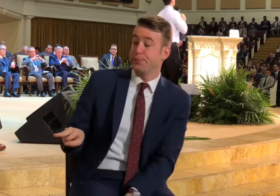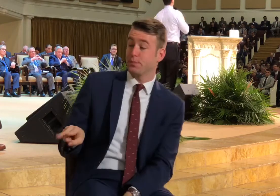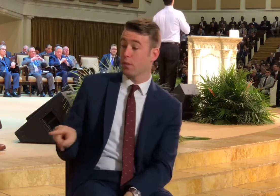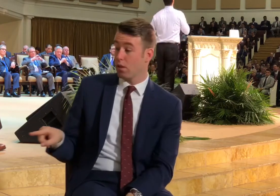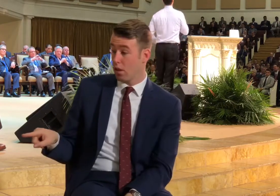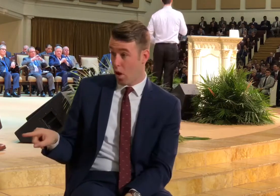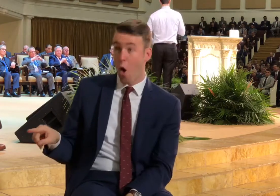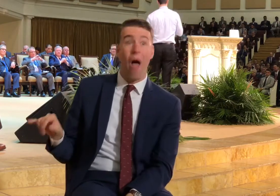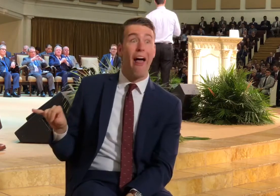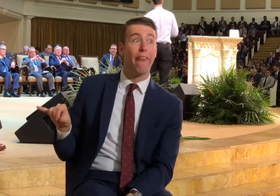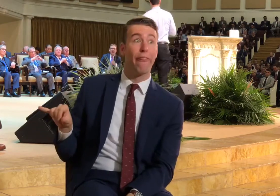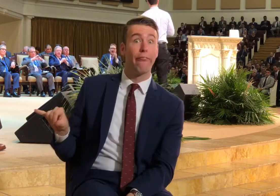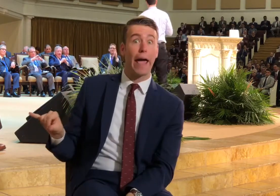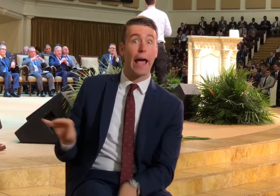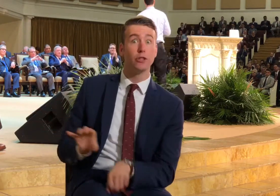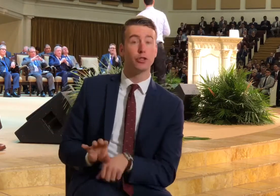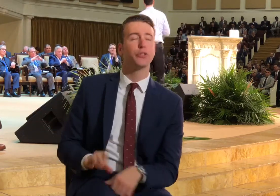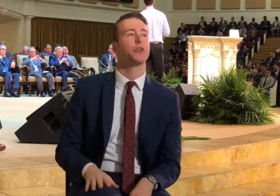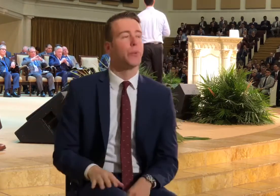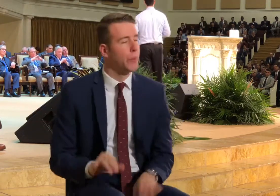you go to that church.